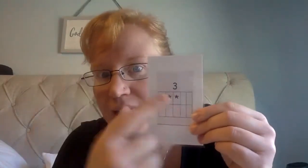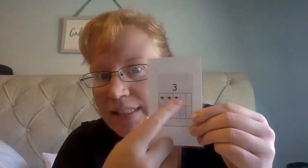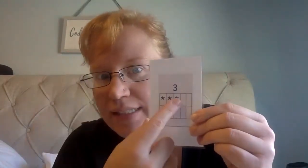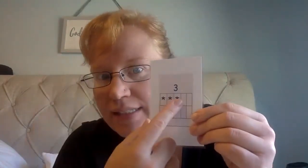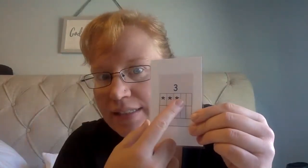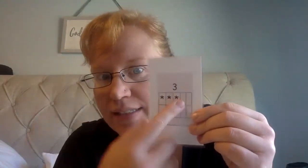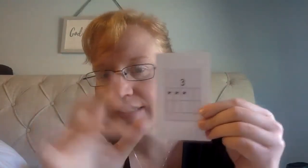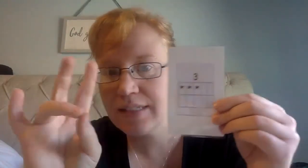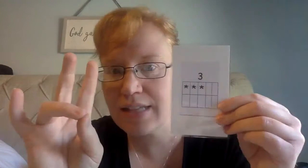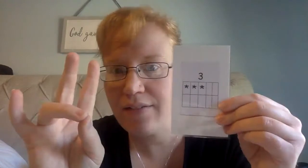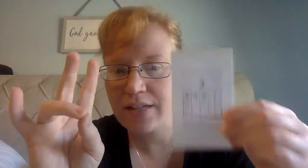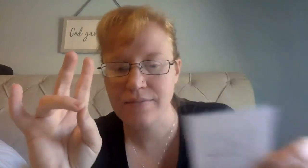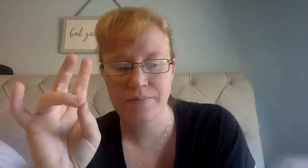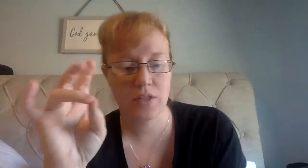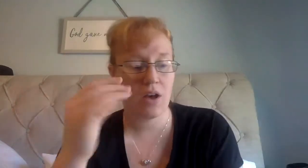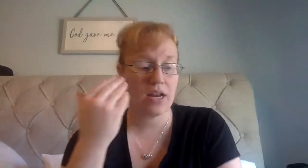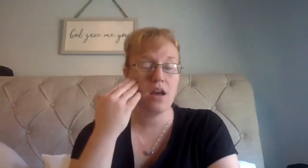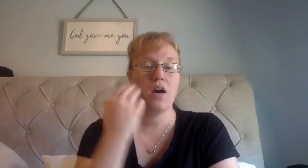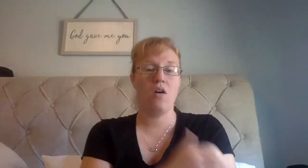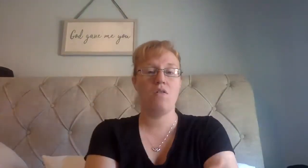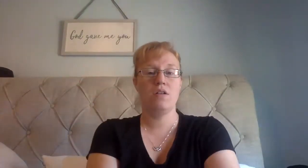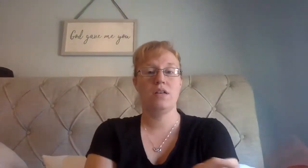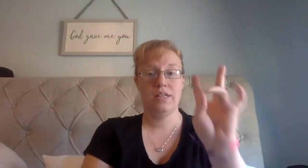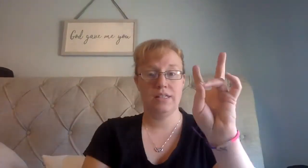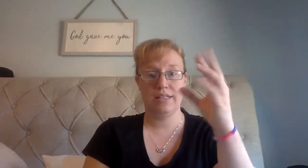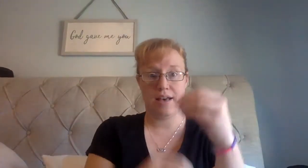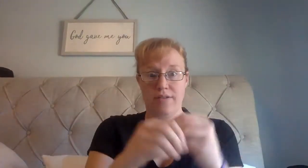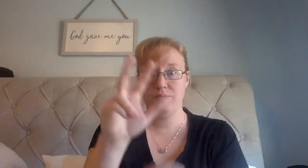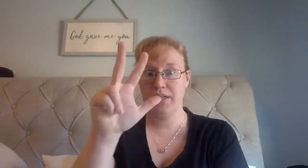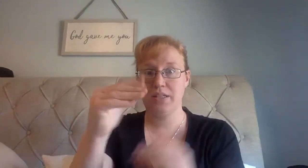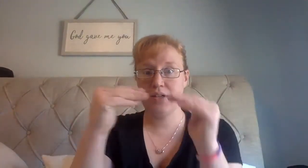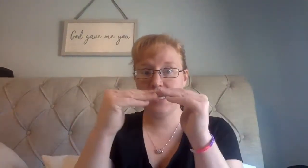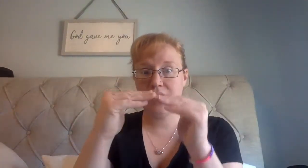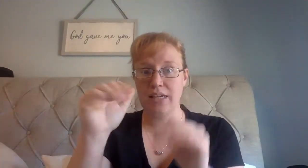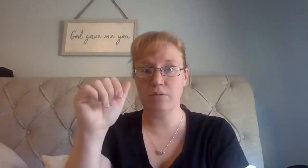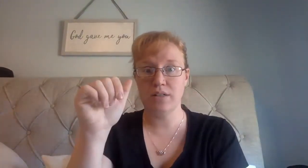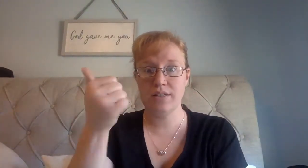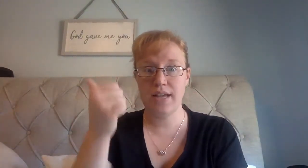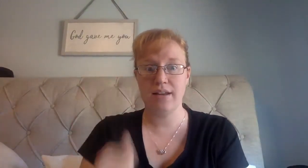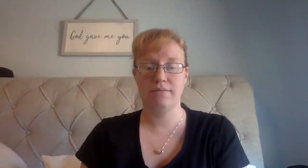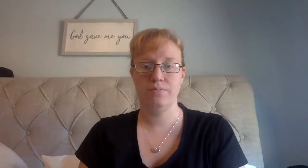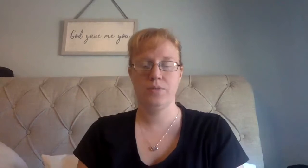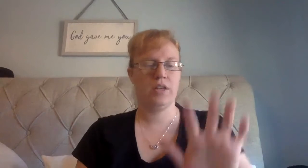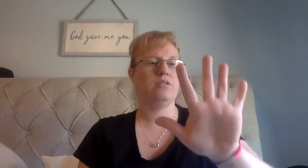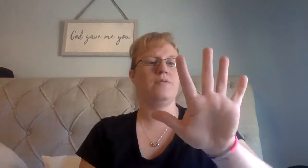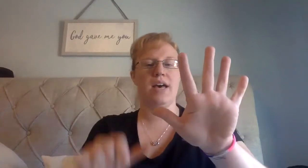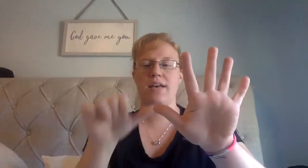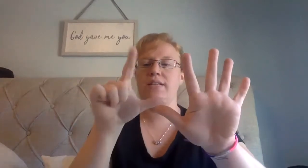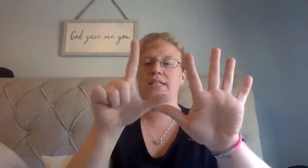6, 7. So I know 7 plus 3 equals 10. So I could do 5, 6,